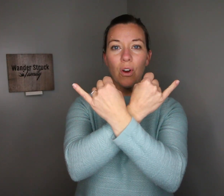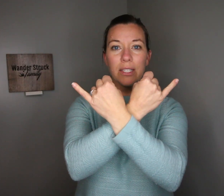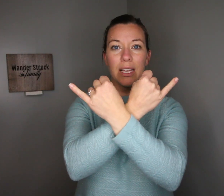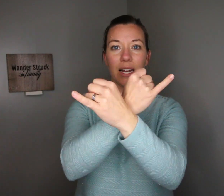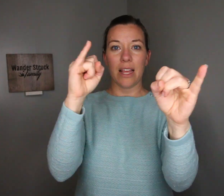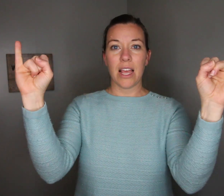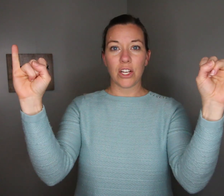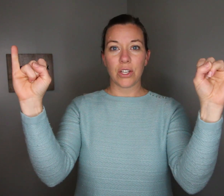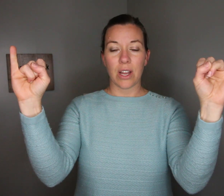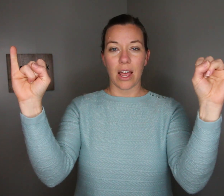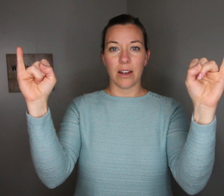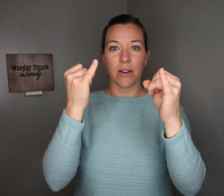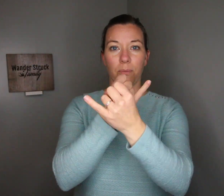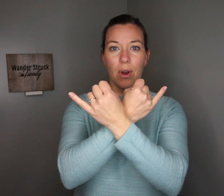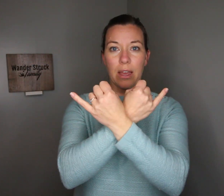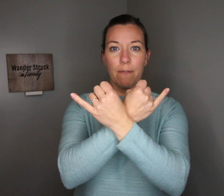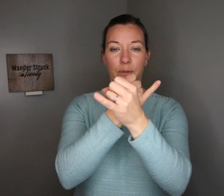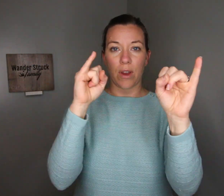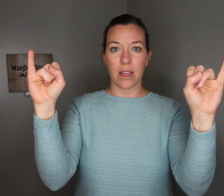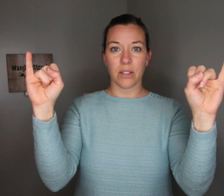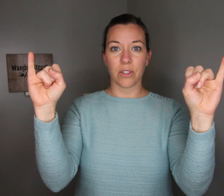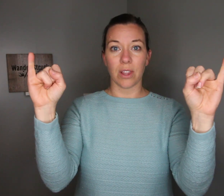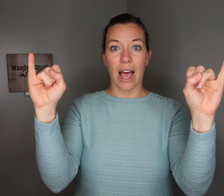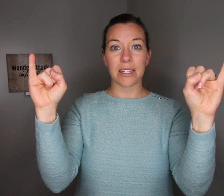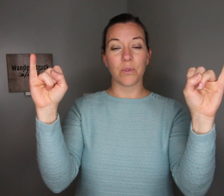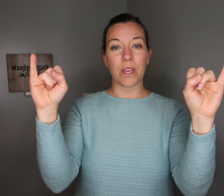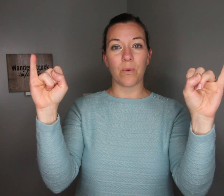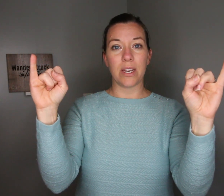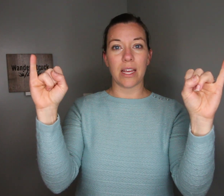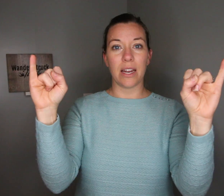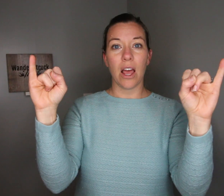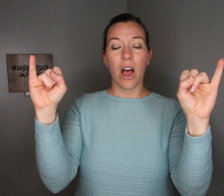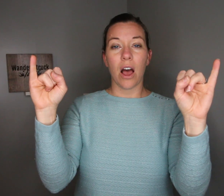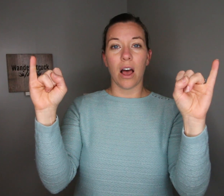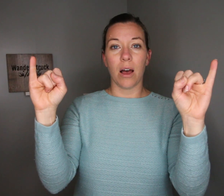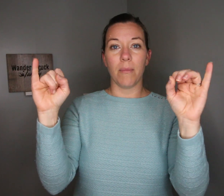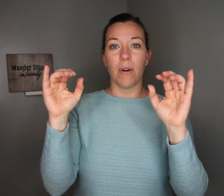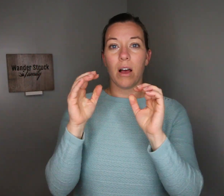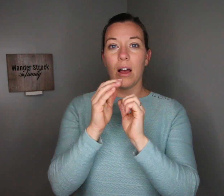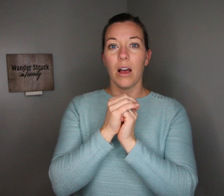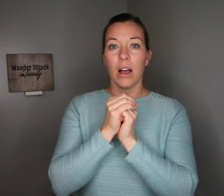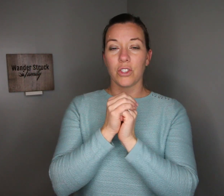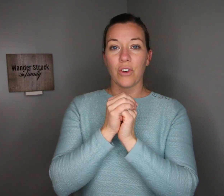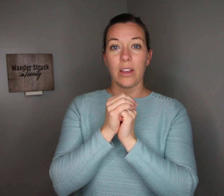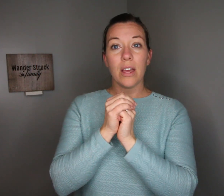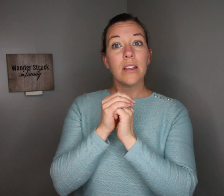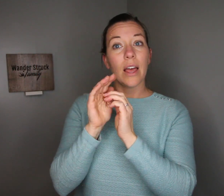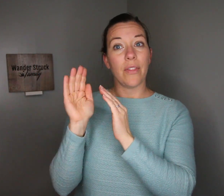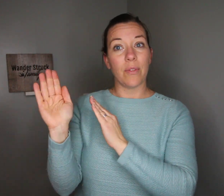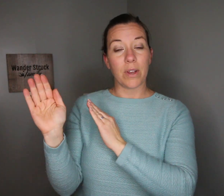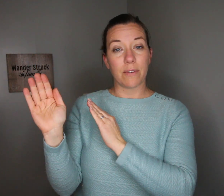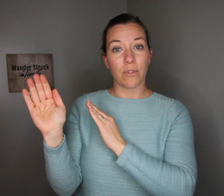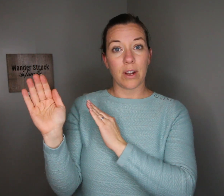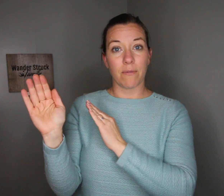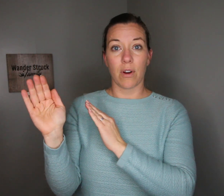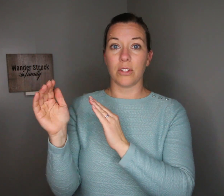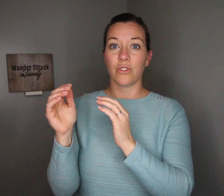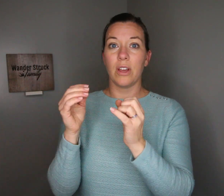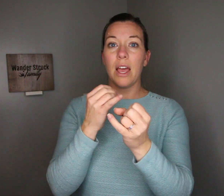cross it, and break free. So last week we did Australia, and we did freedom for Australia, and